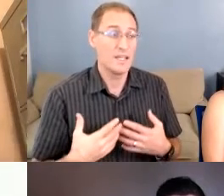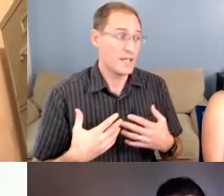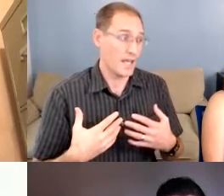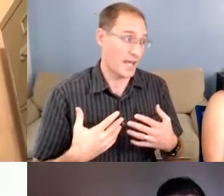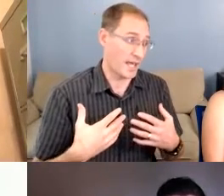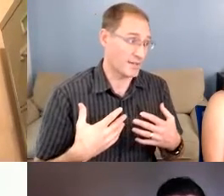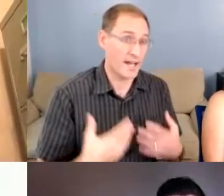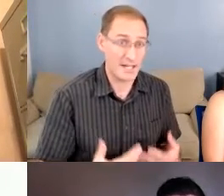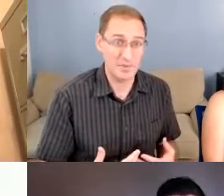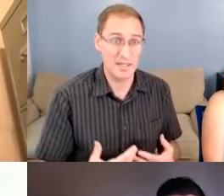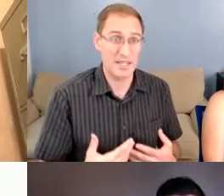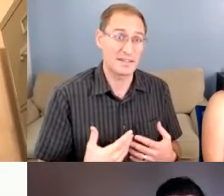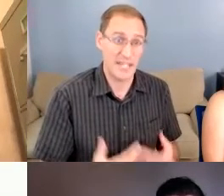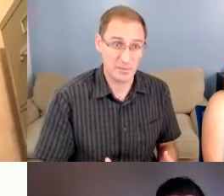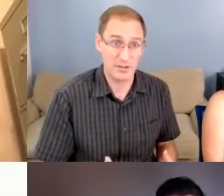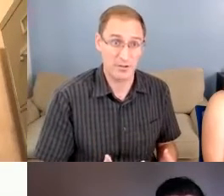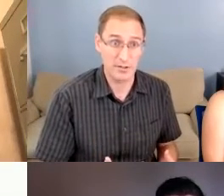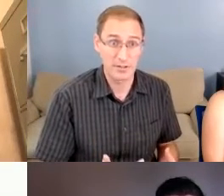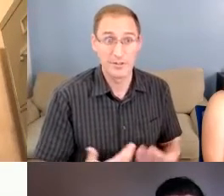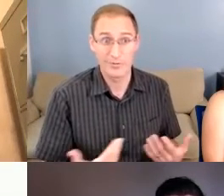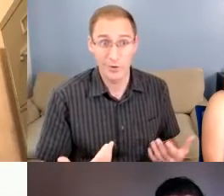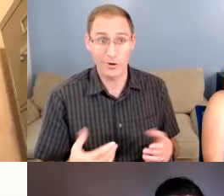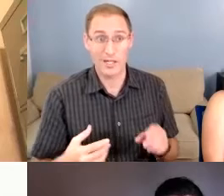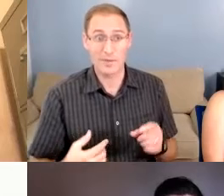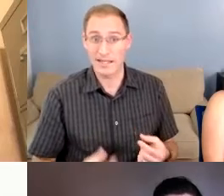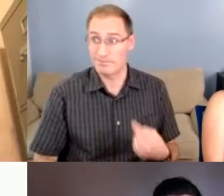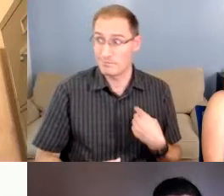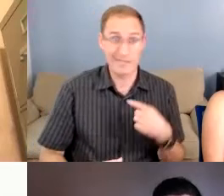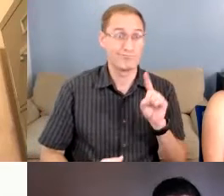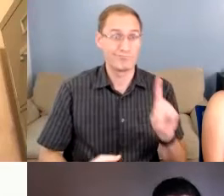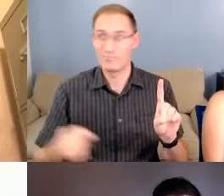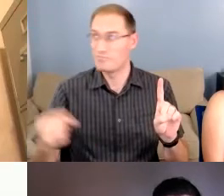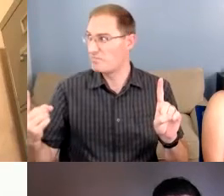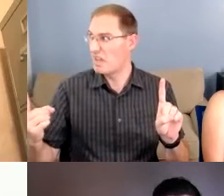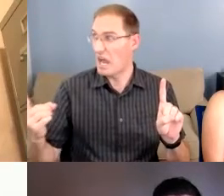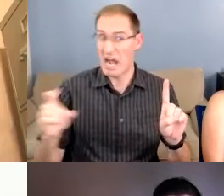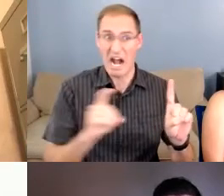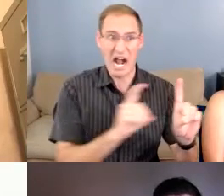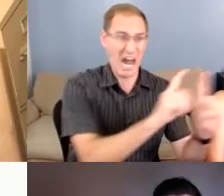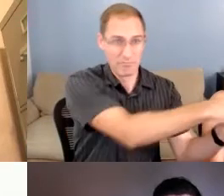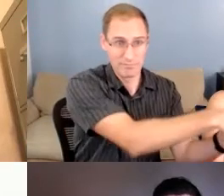me and they caught up to me and they tackled me to the ground. Or I could be like,